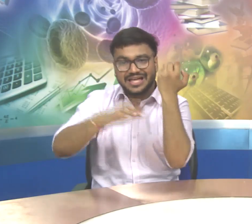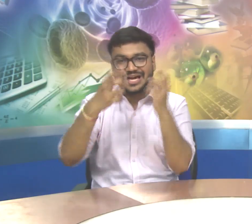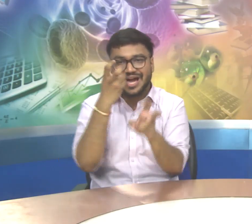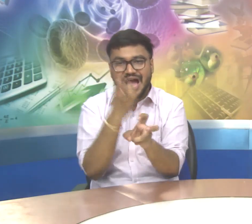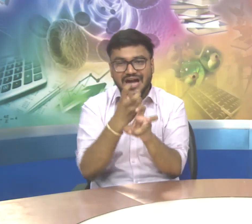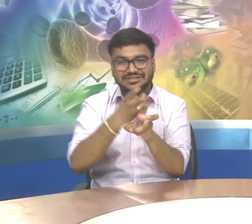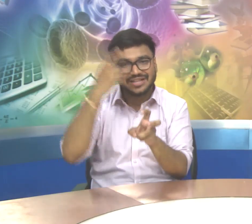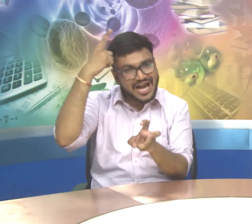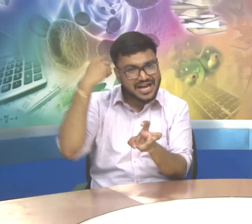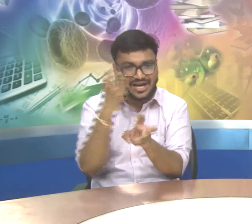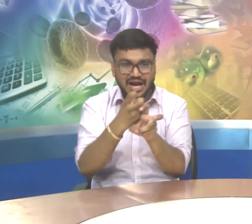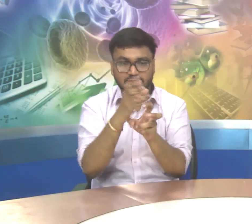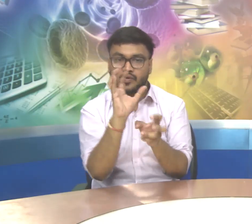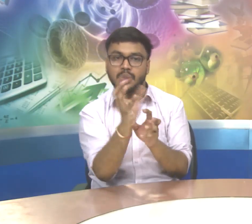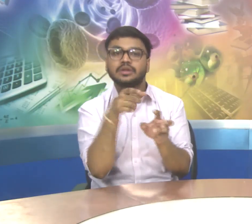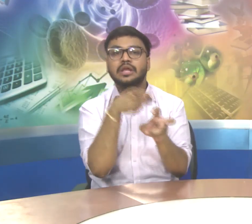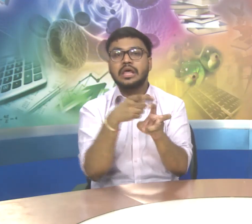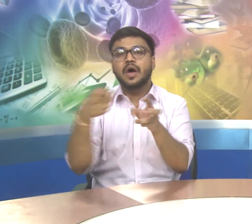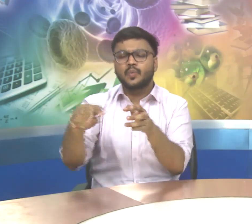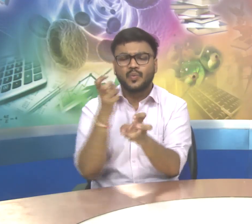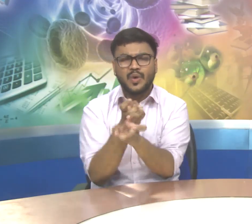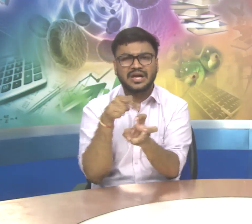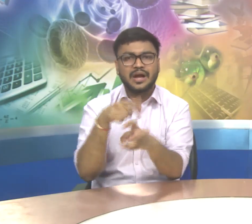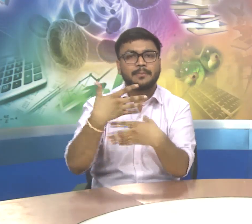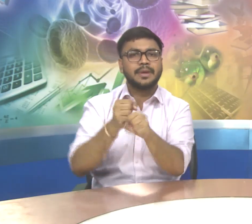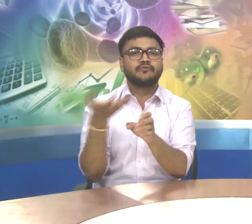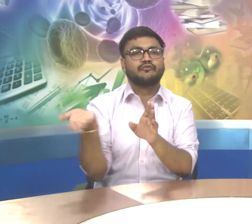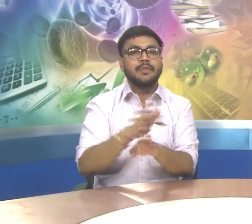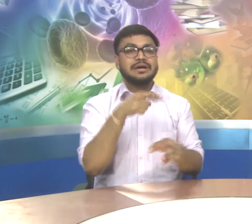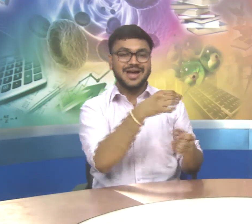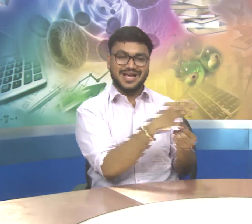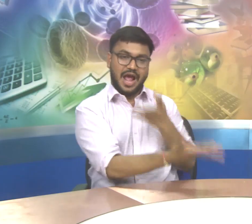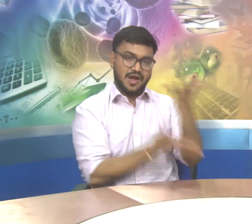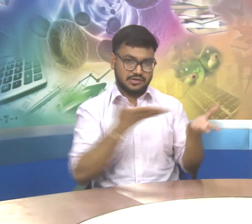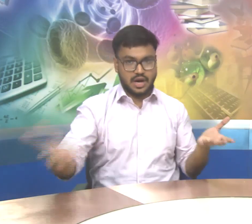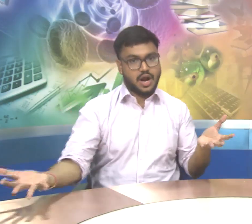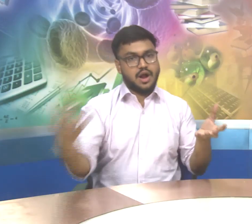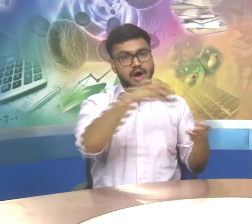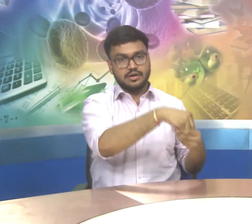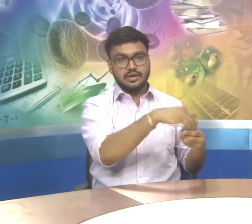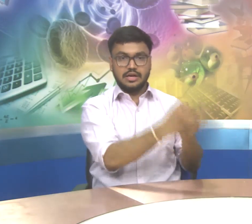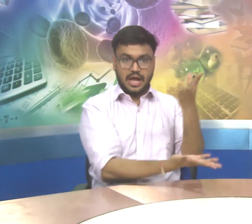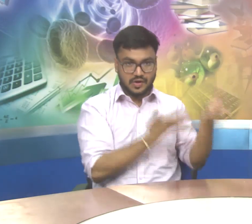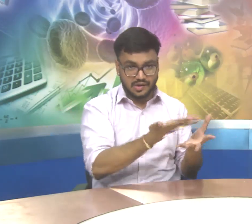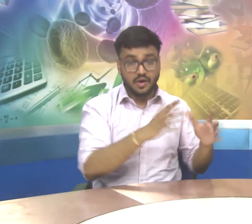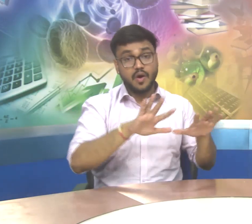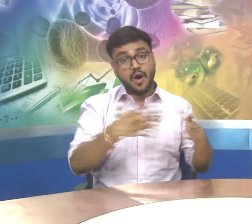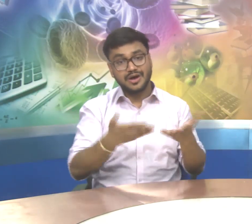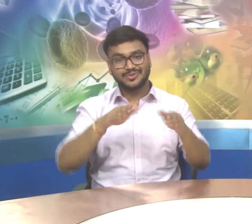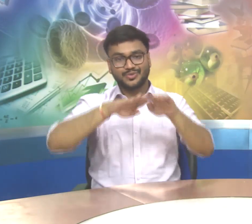water, then over millions of years layers of soil and rock buried the plants